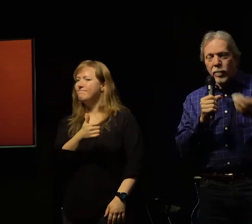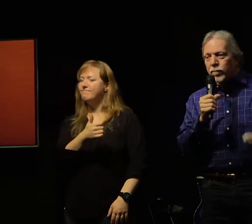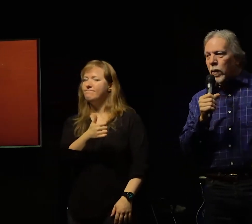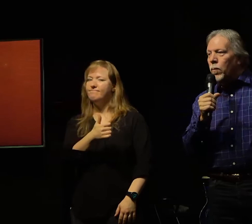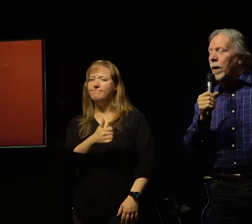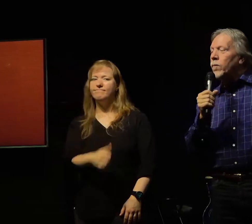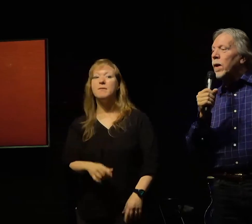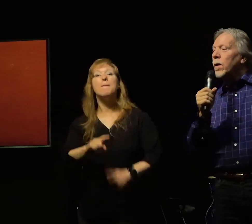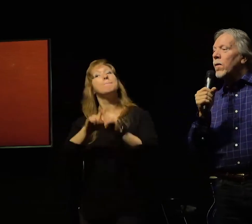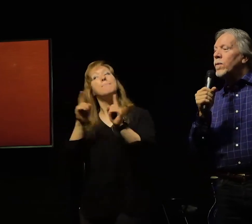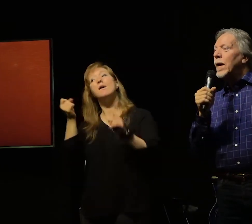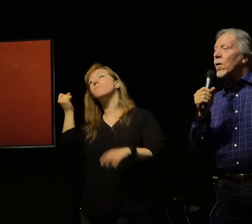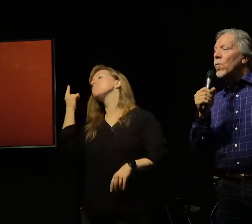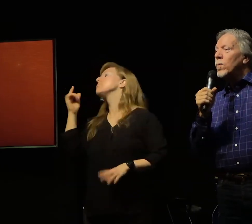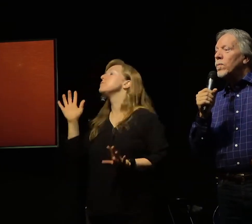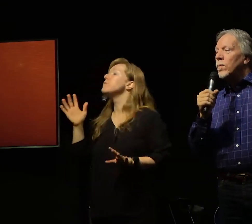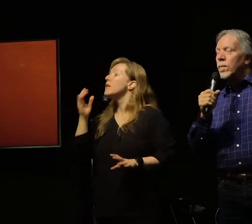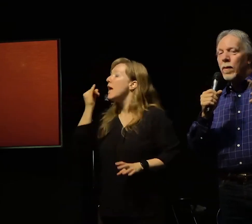But